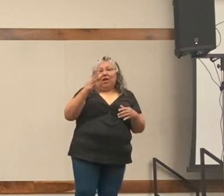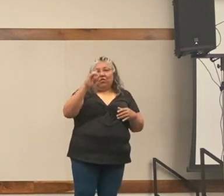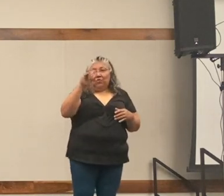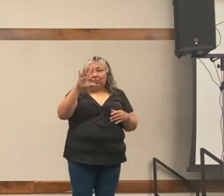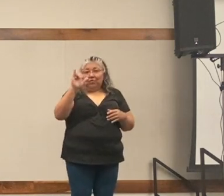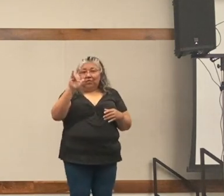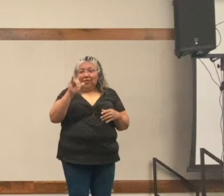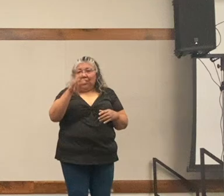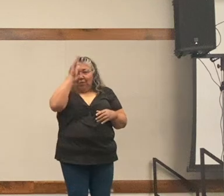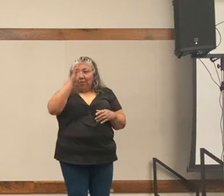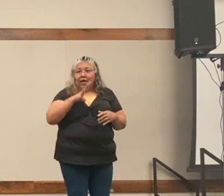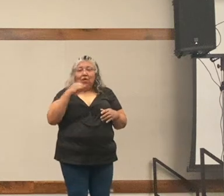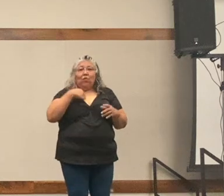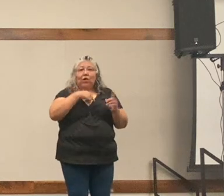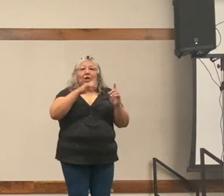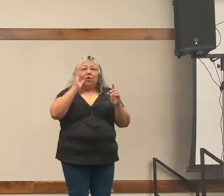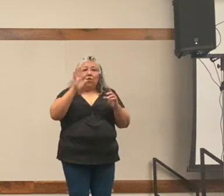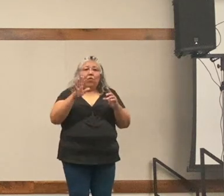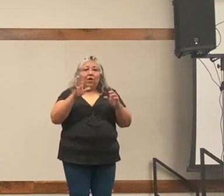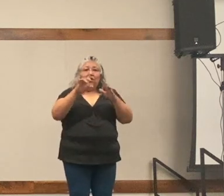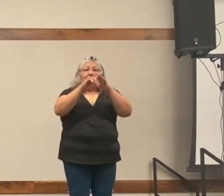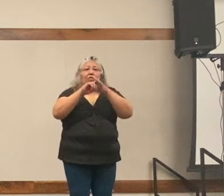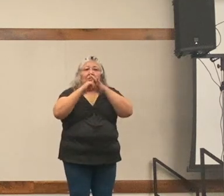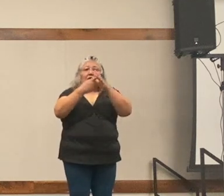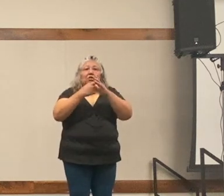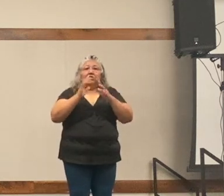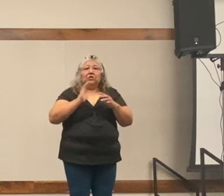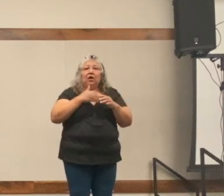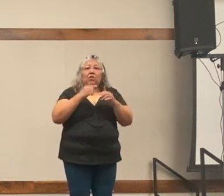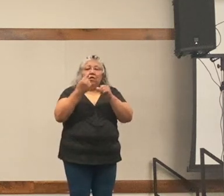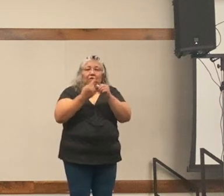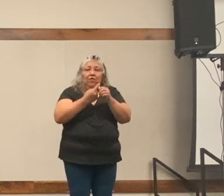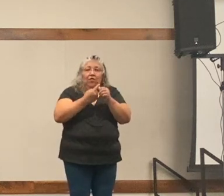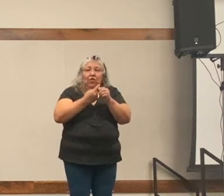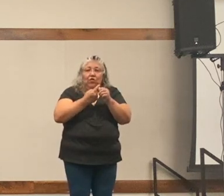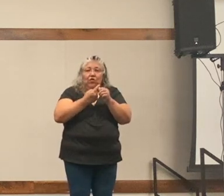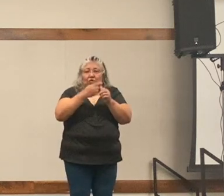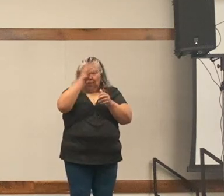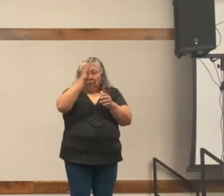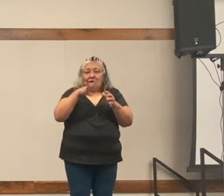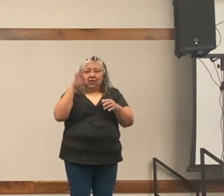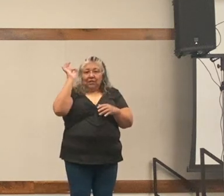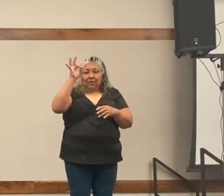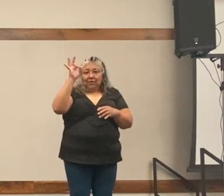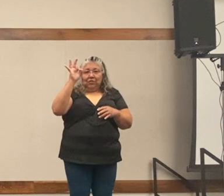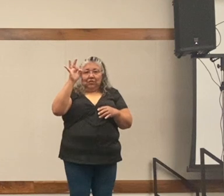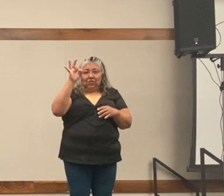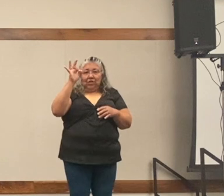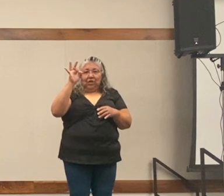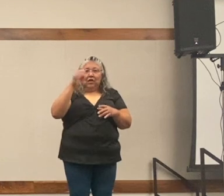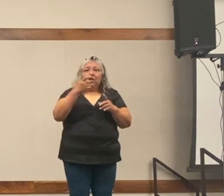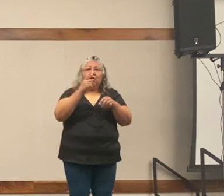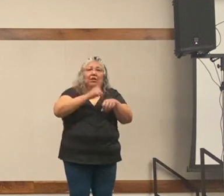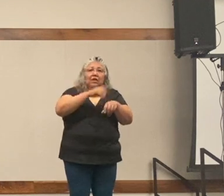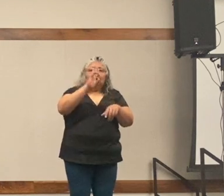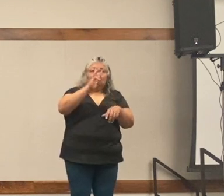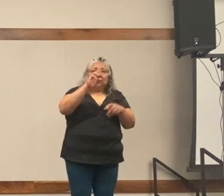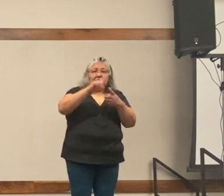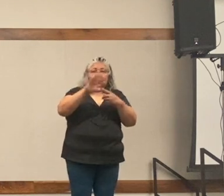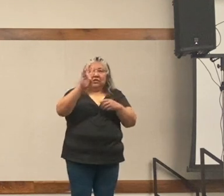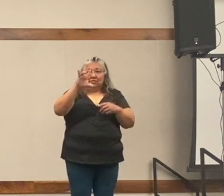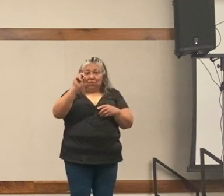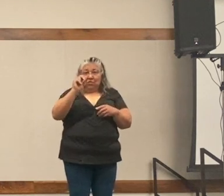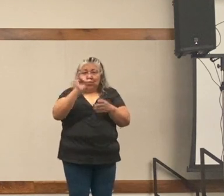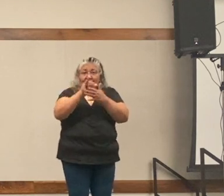25th. Men, we are going to launch our first men's ministry. It's going to be from 6 to 7:30 that